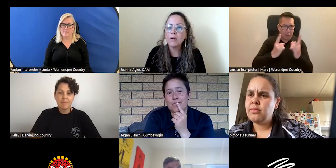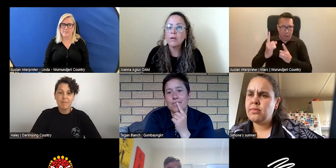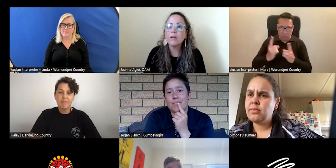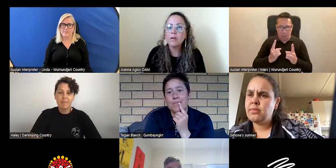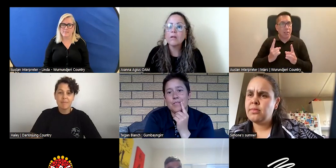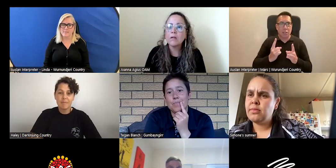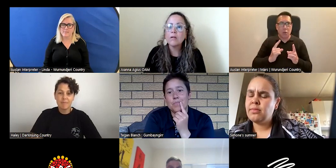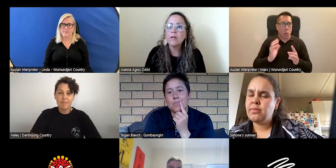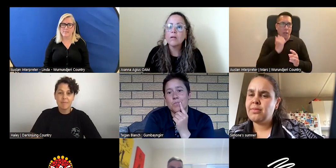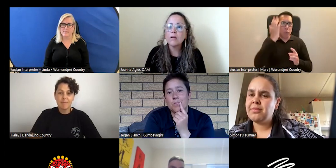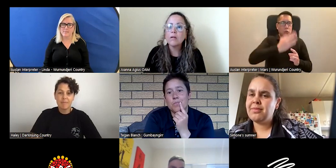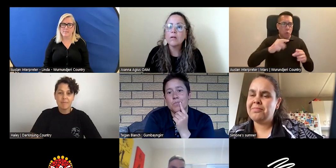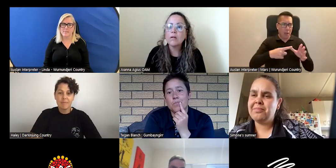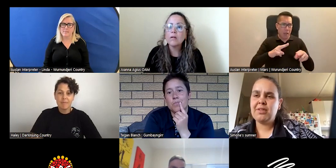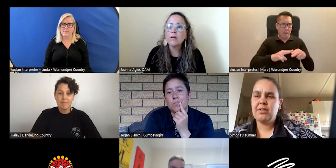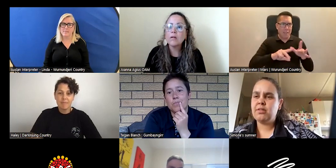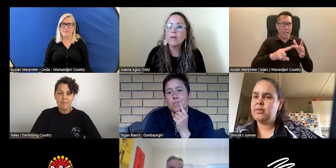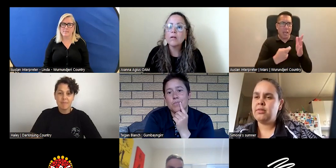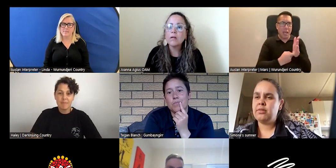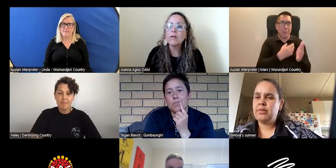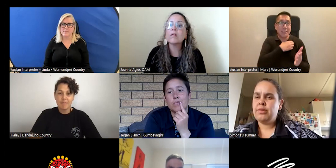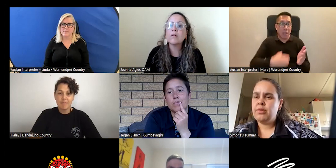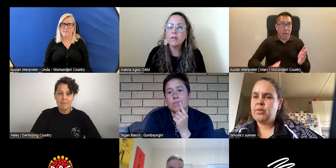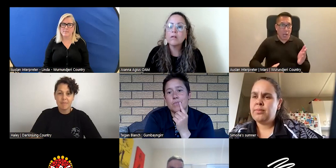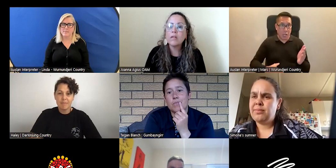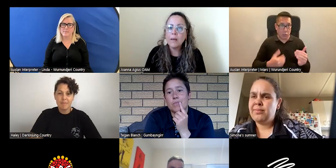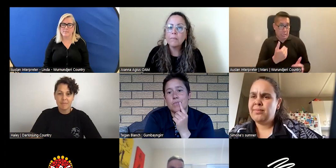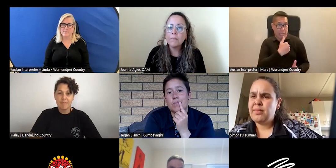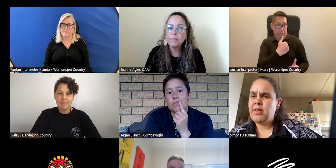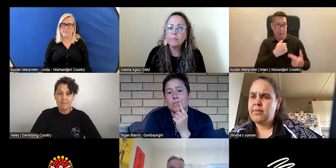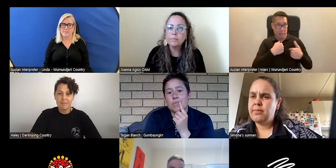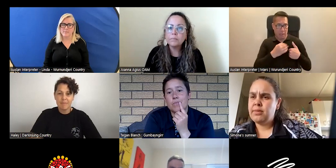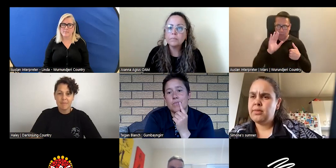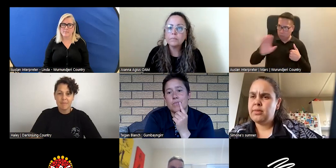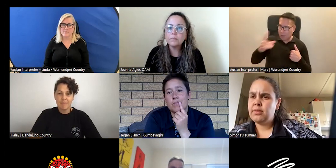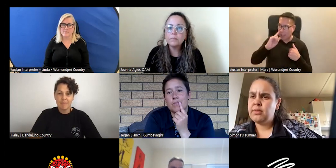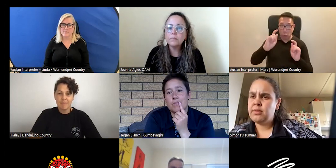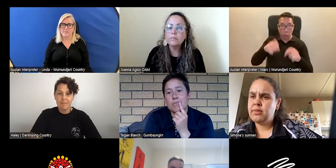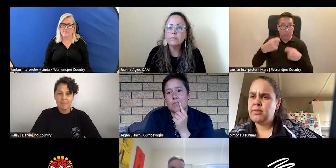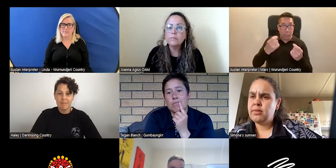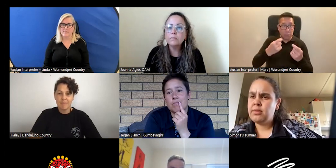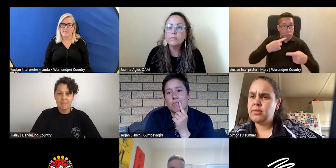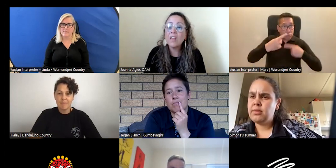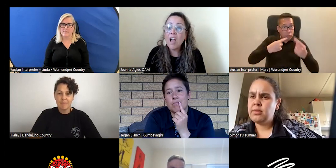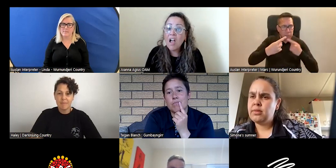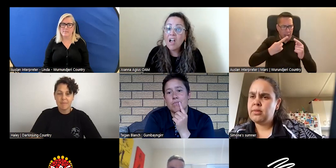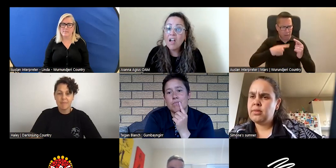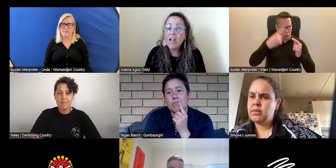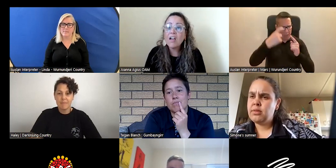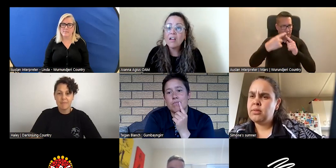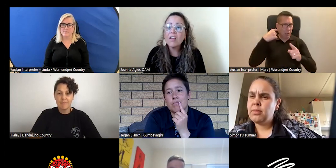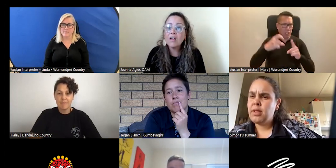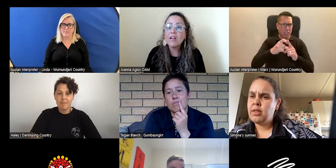Affairs ministers. And he asked me to do a presentation and talk to them about an initiative that we did in Department of